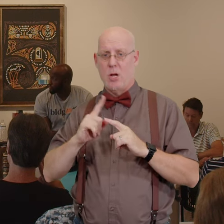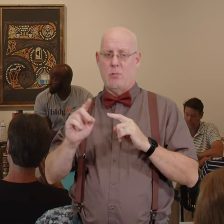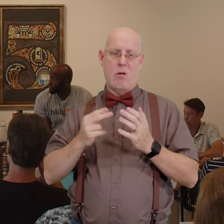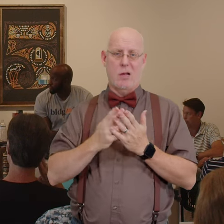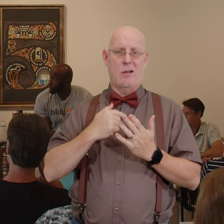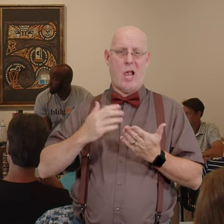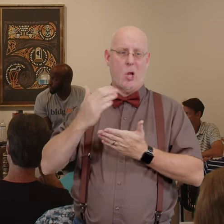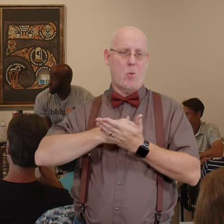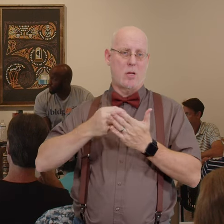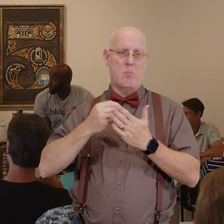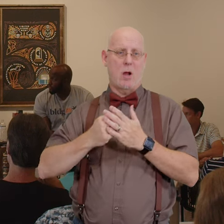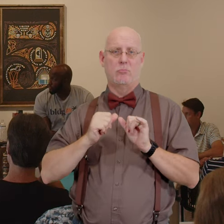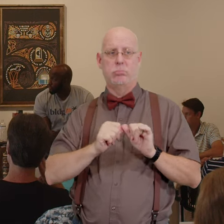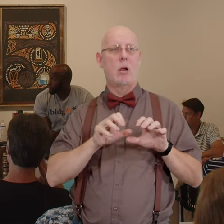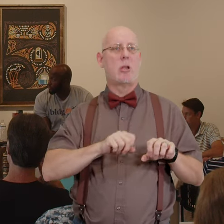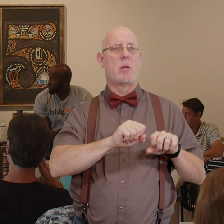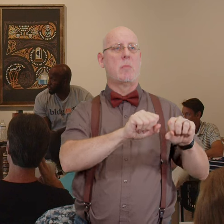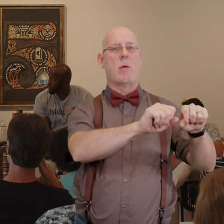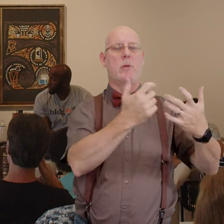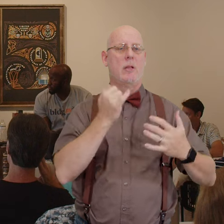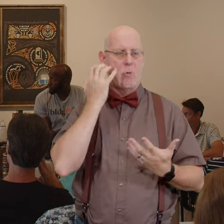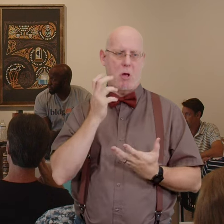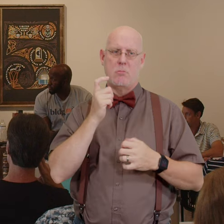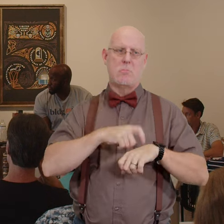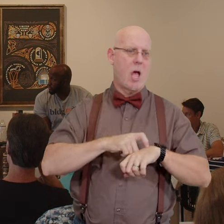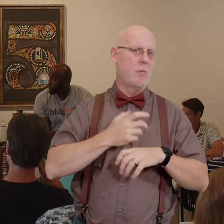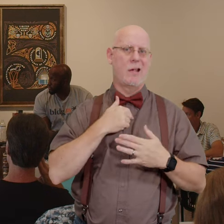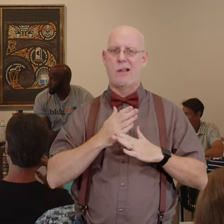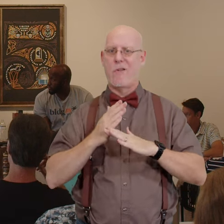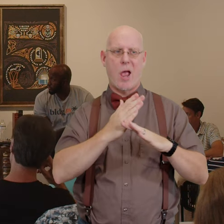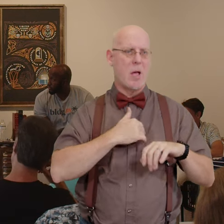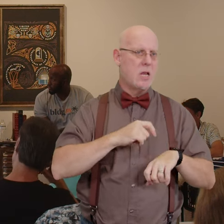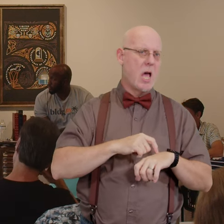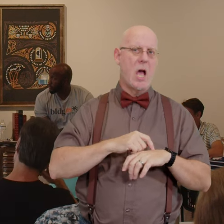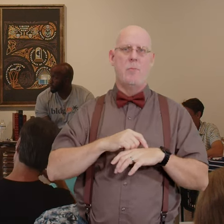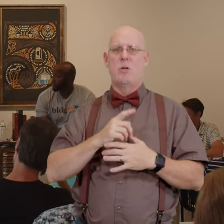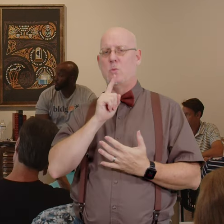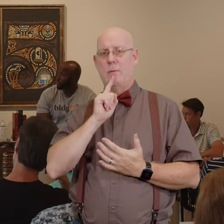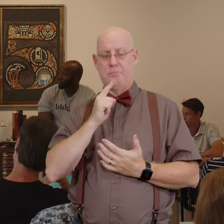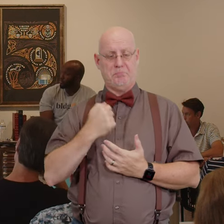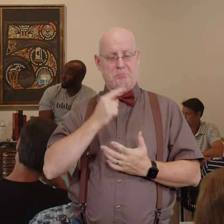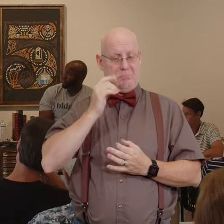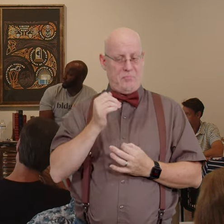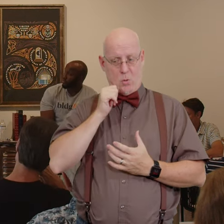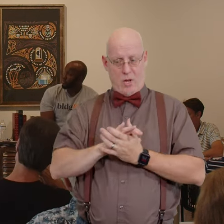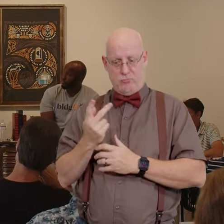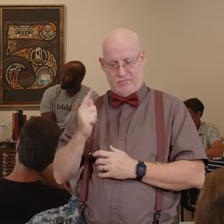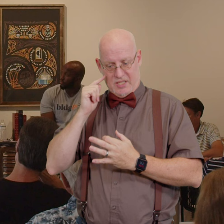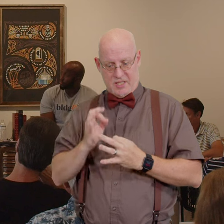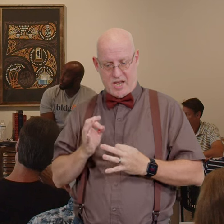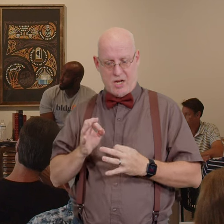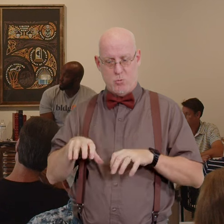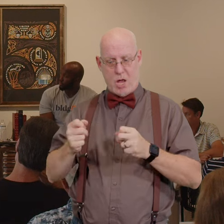resources, but quite honestly, I could raise the resources to keep adopting more. You could argue time, but I could divide my time. Like at the end of the day, we made a decision. My wife and I